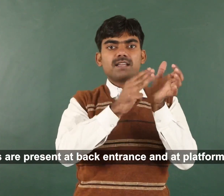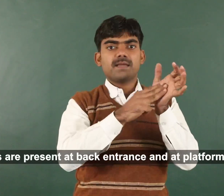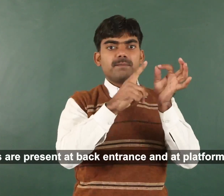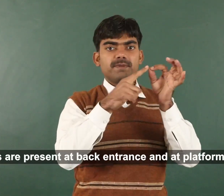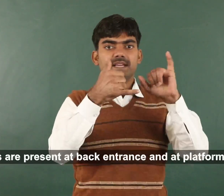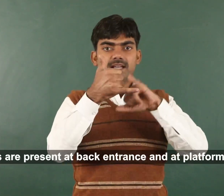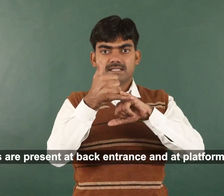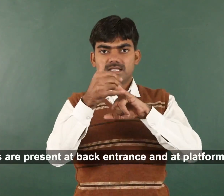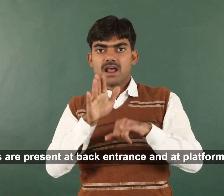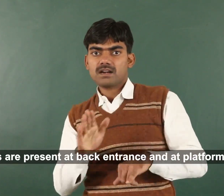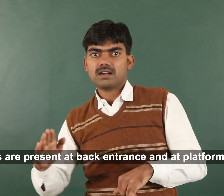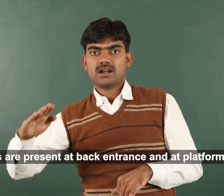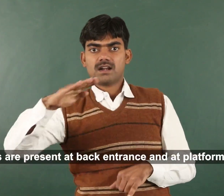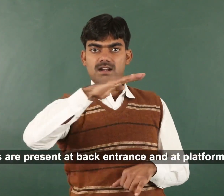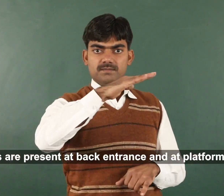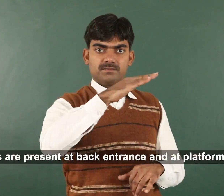8 to 11A.